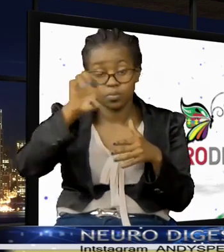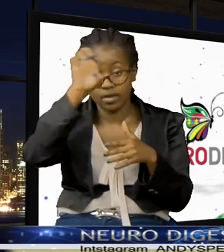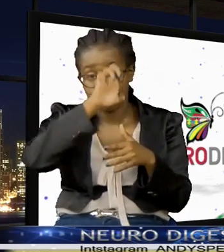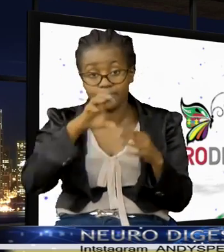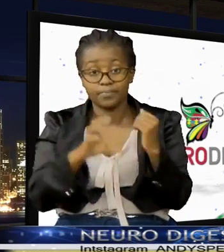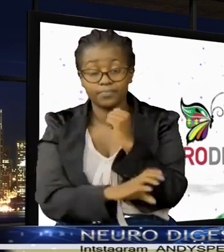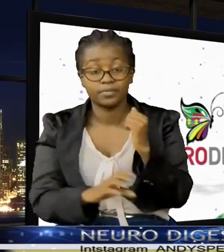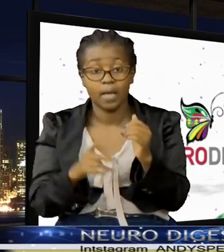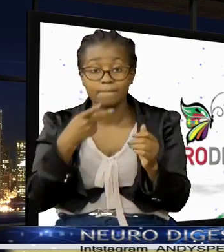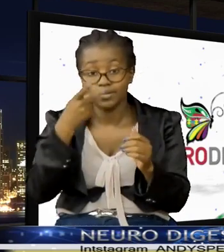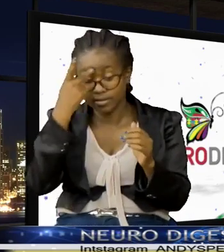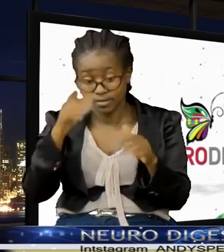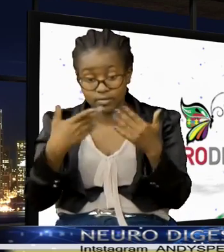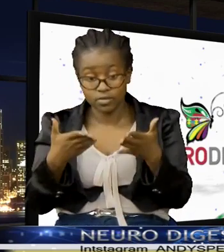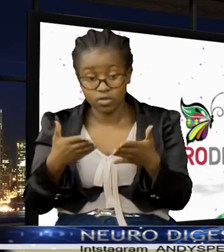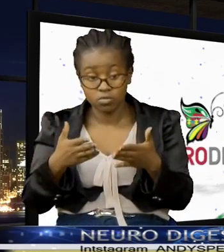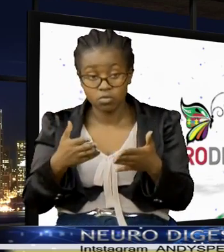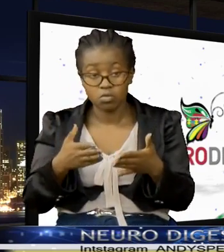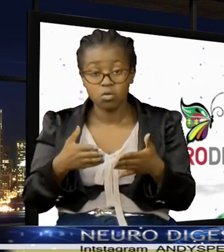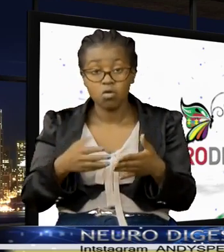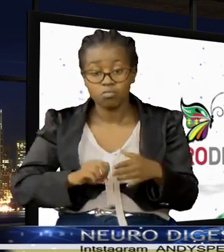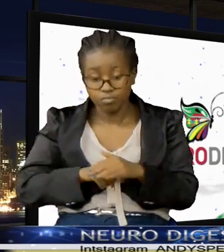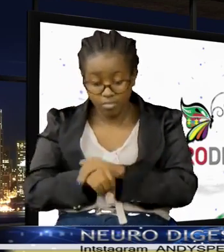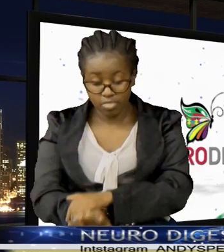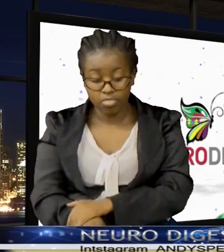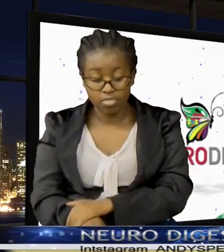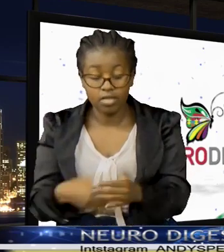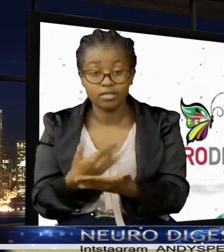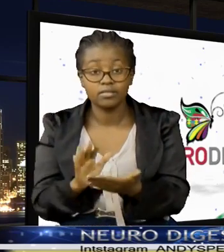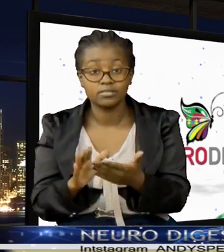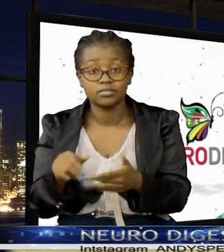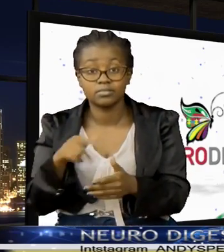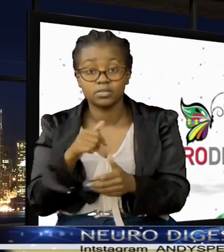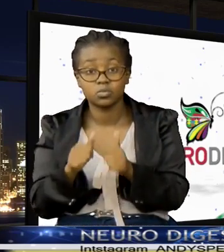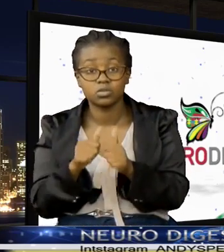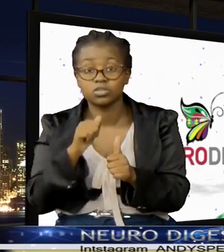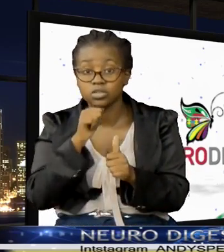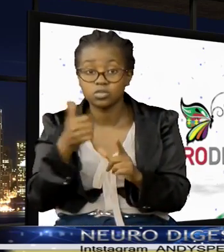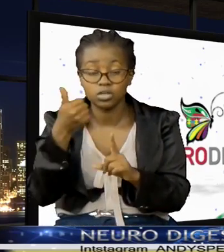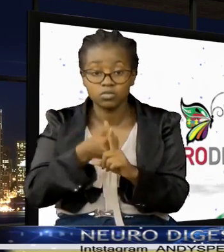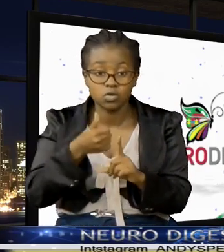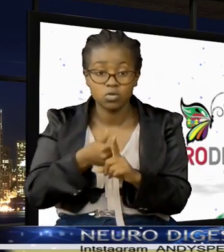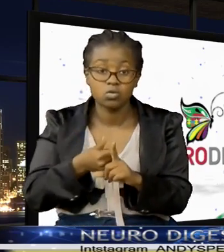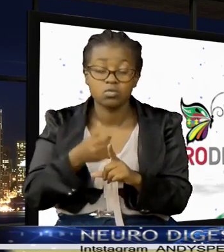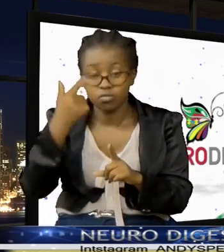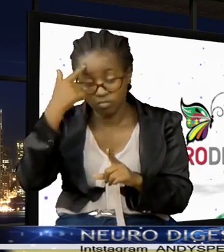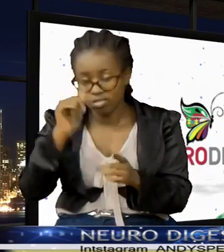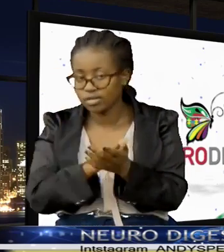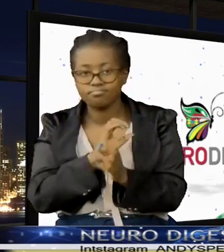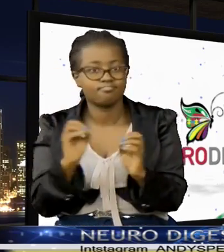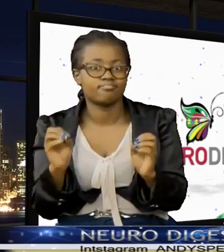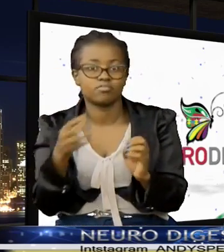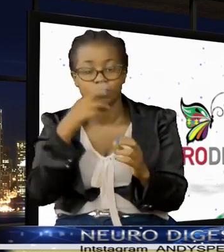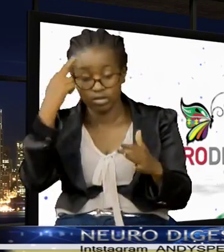the option of terminating the pregnancy. That is something that in Africa we are not advocating. We do not advocate for